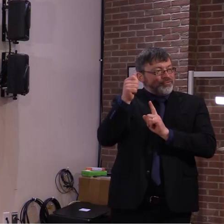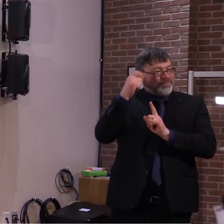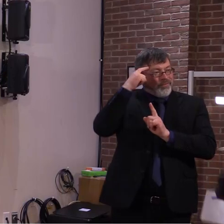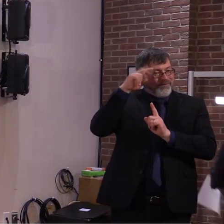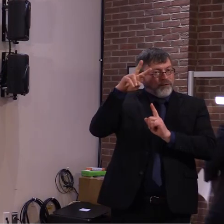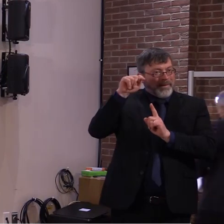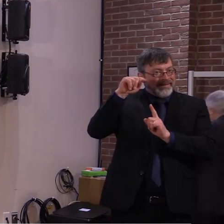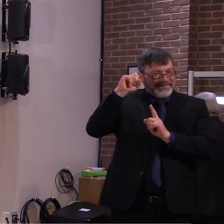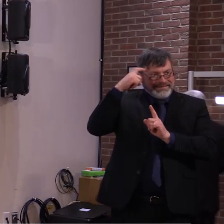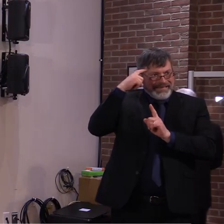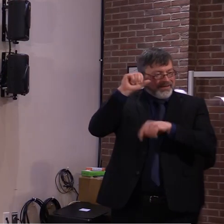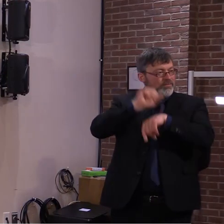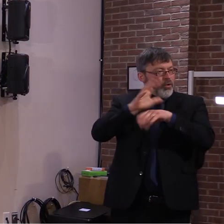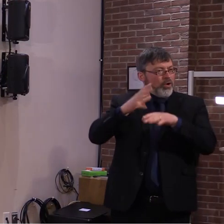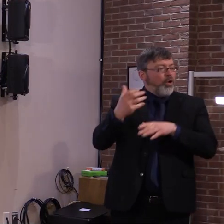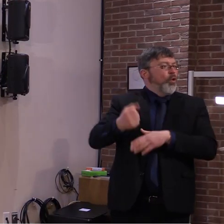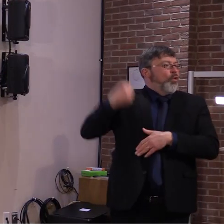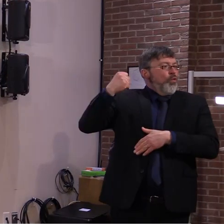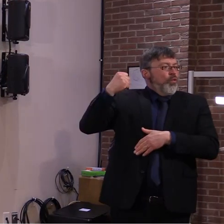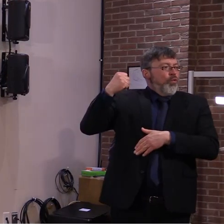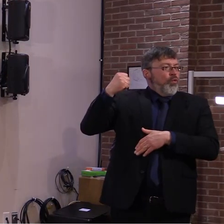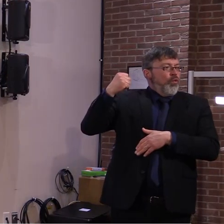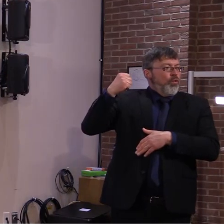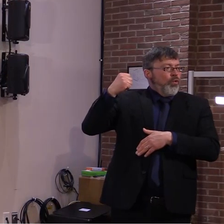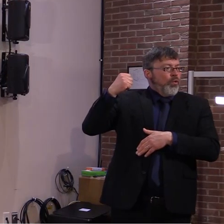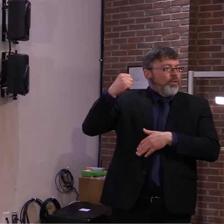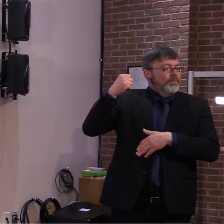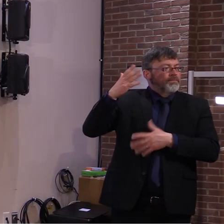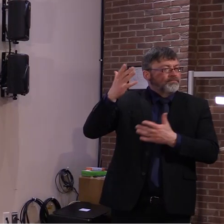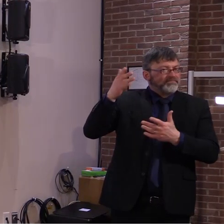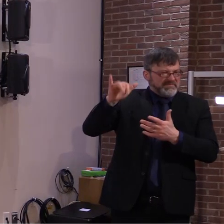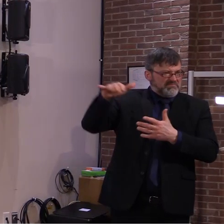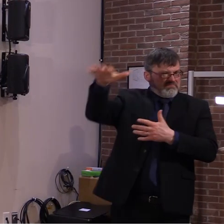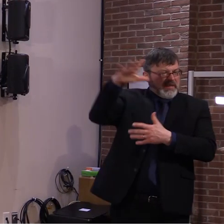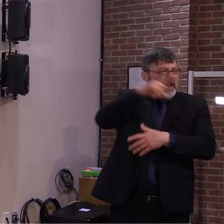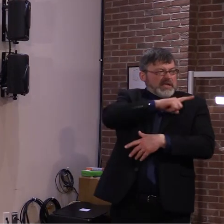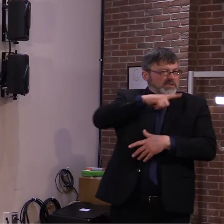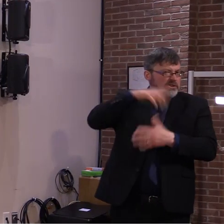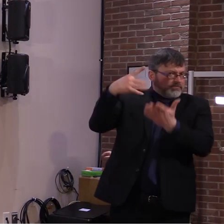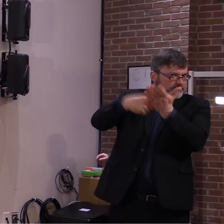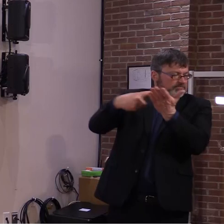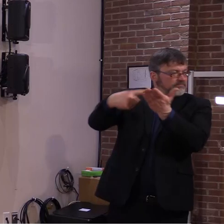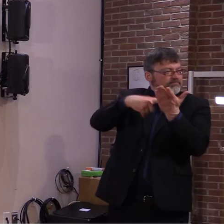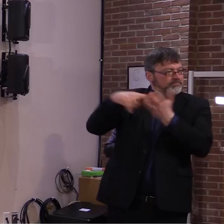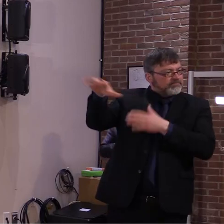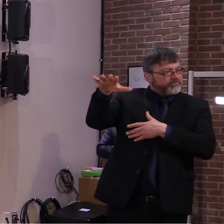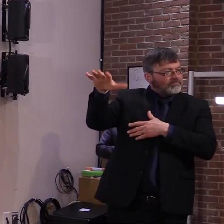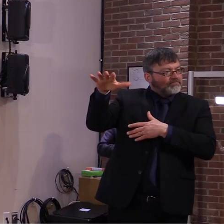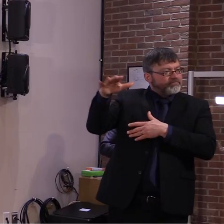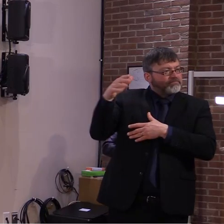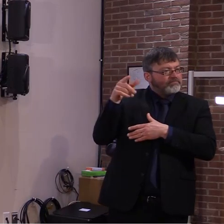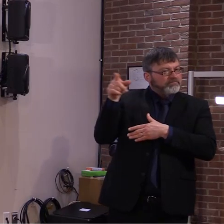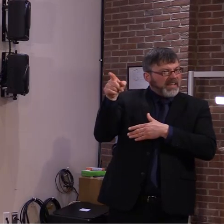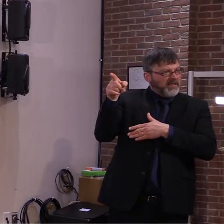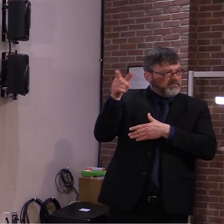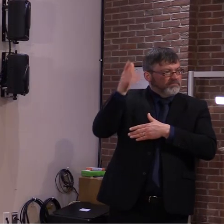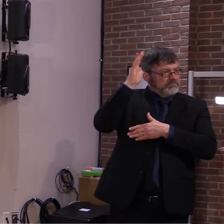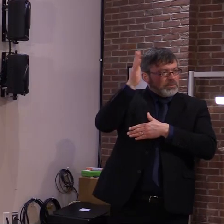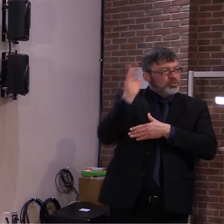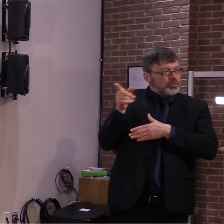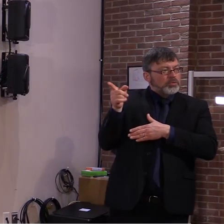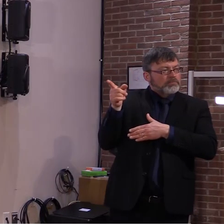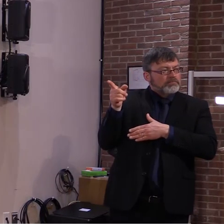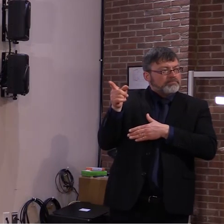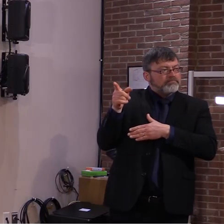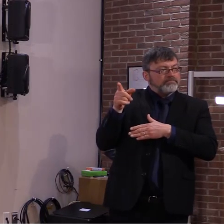Instead, just this session moving along with the governance proposals. But she said that this summer they need you at the table.